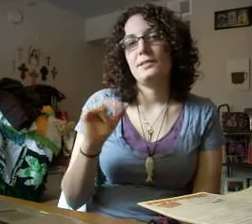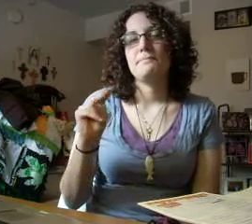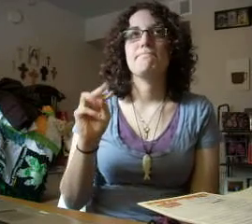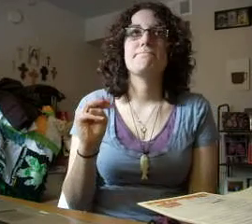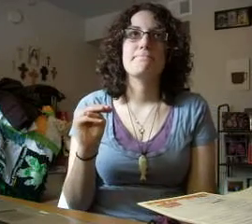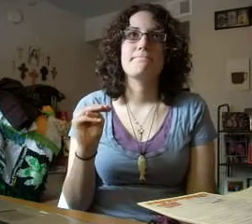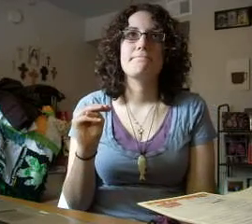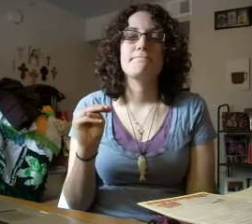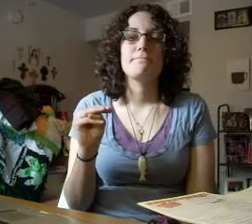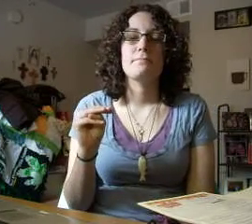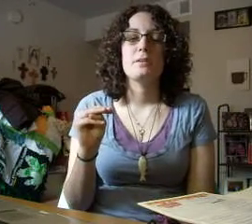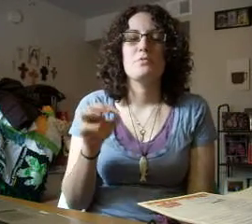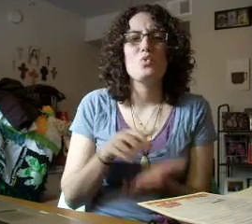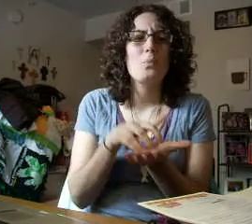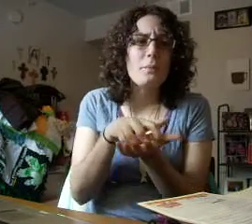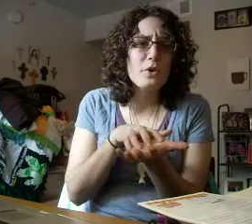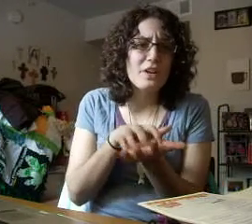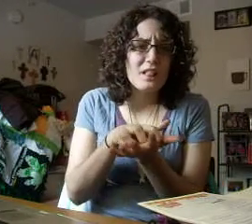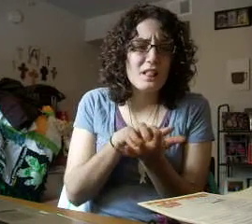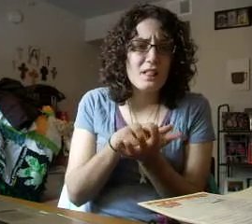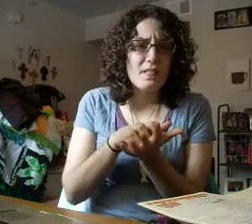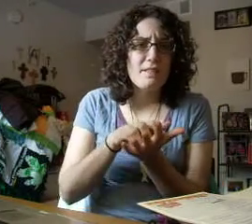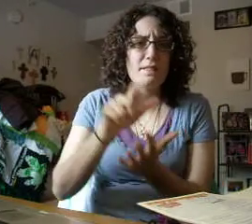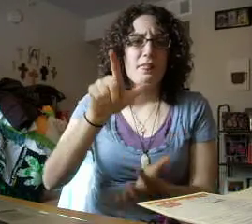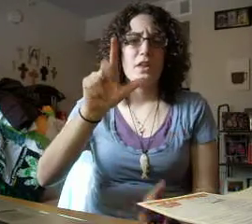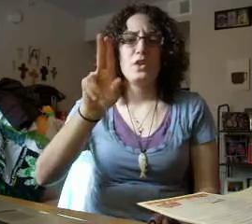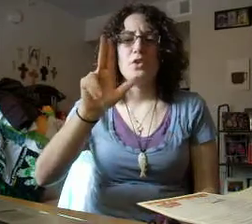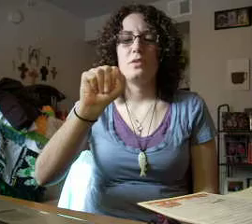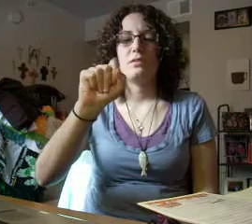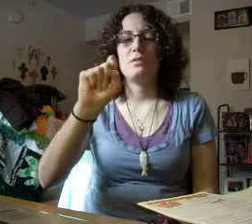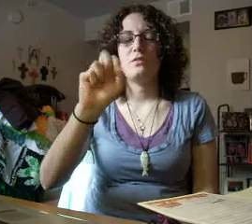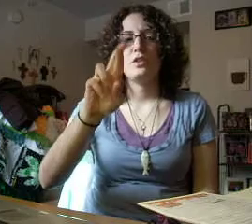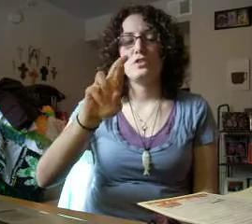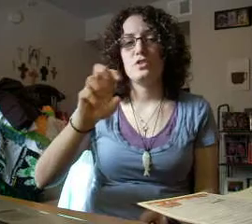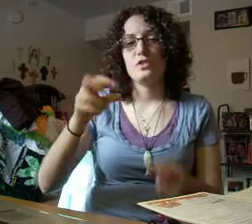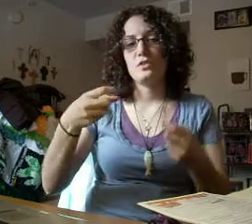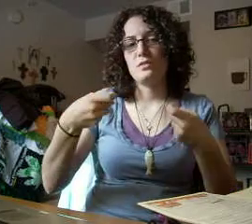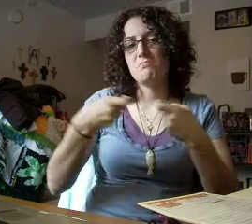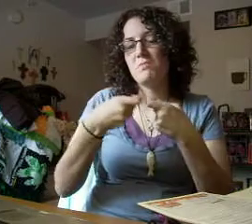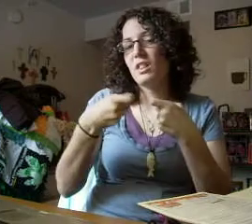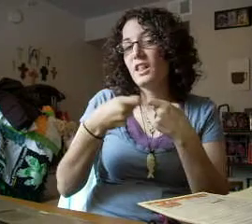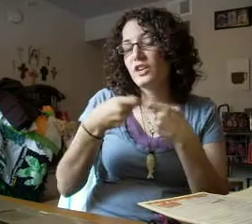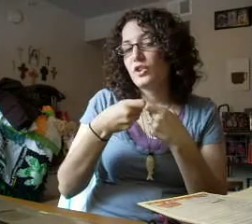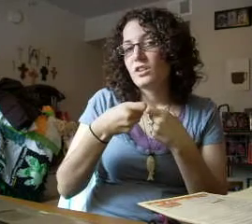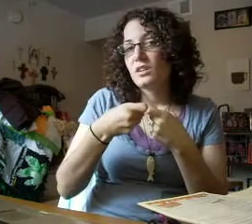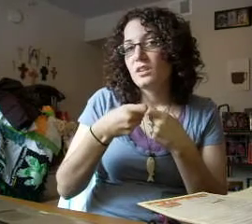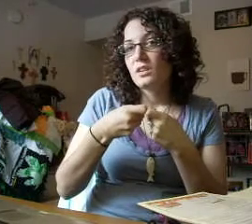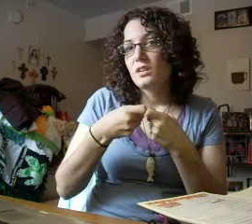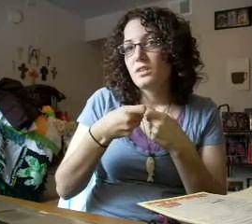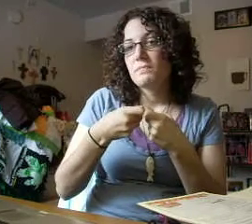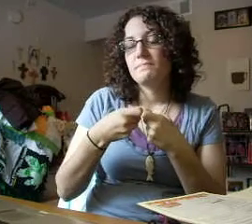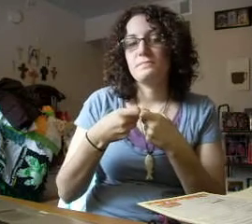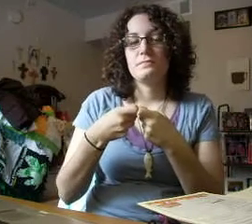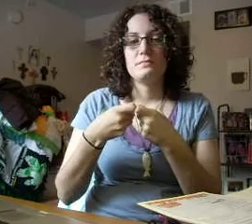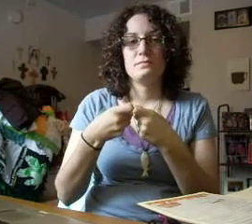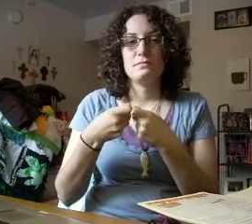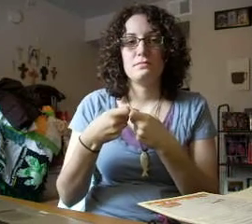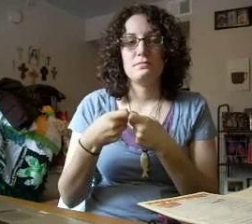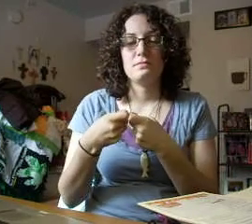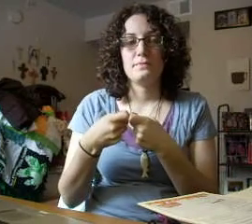if it's brittle, if it has luster, if it will conduct electricity, what state it's in at room temperature,